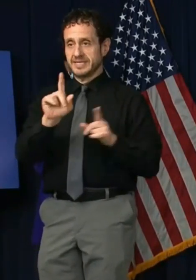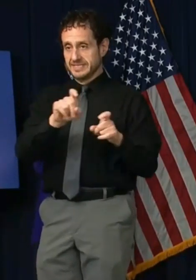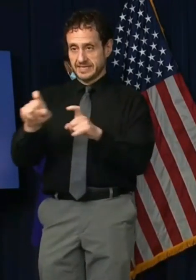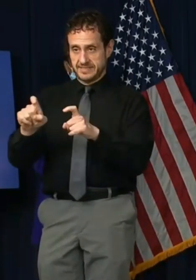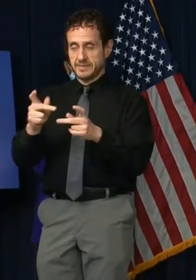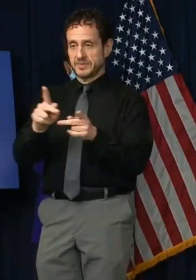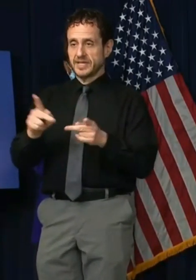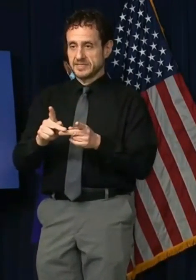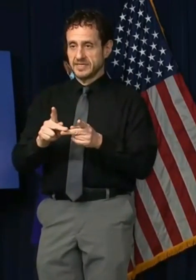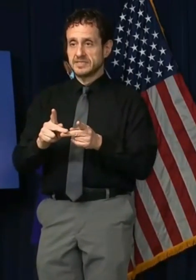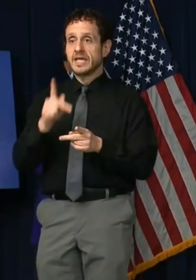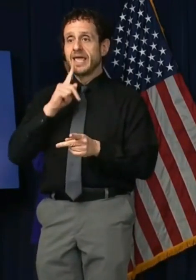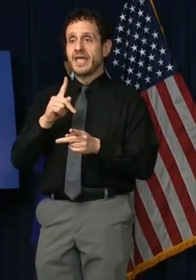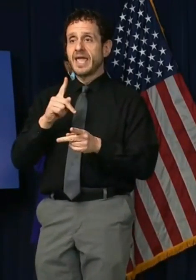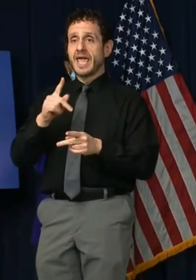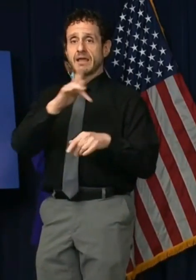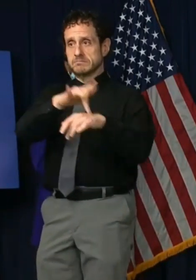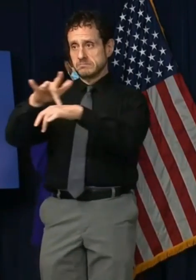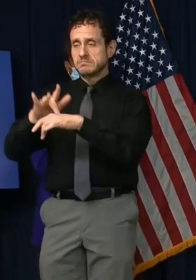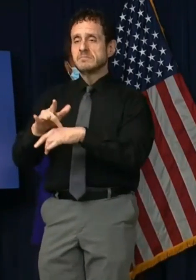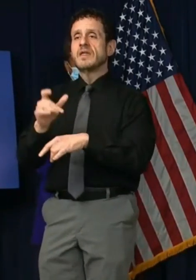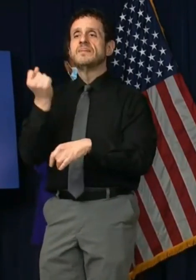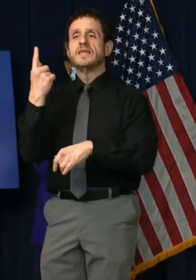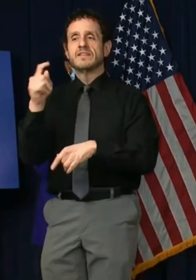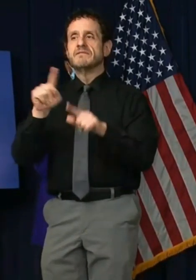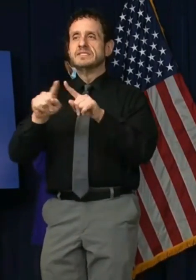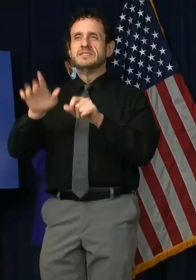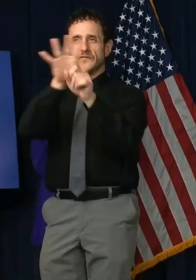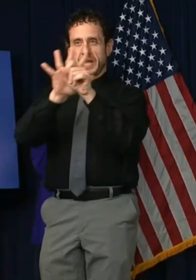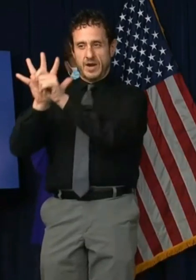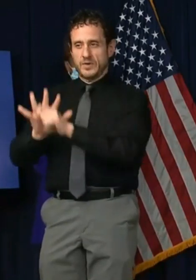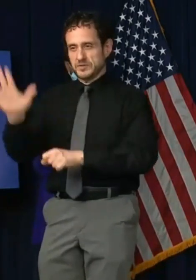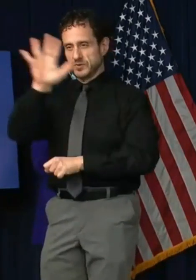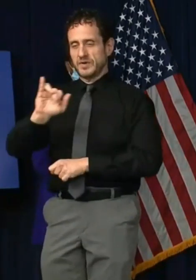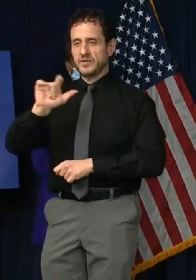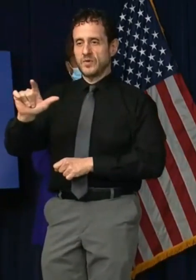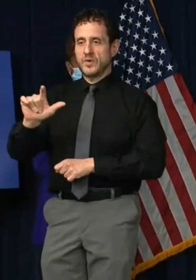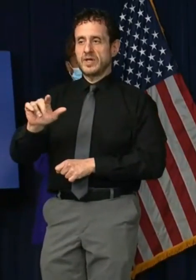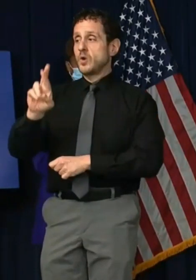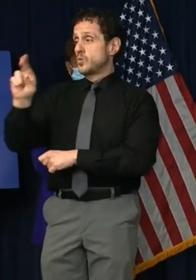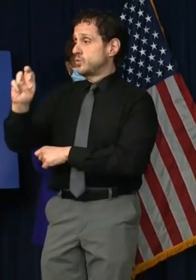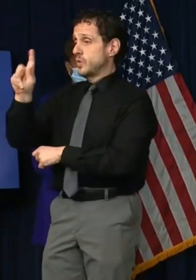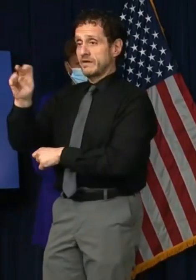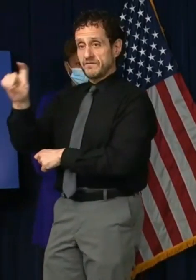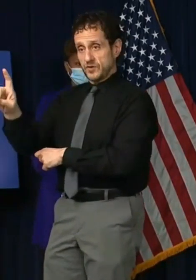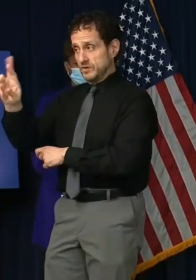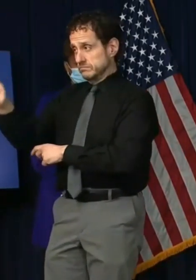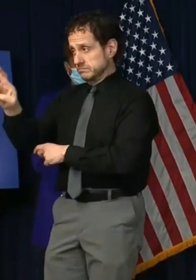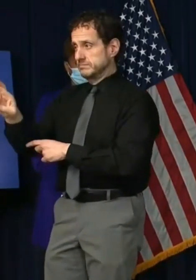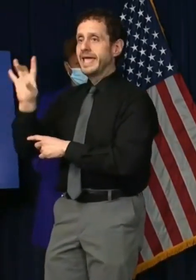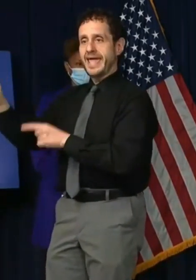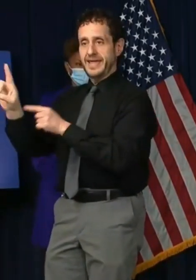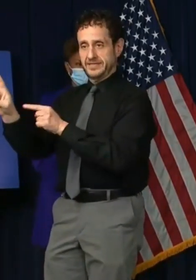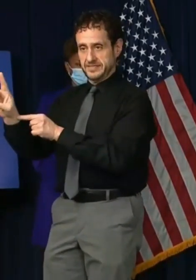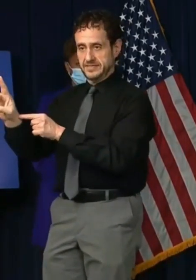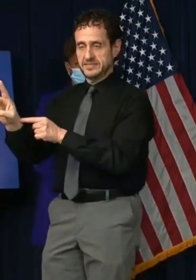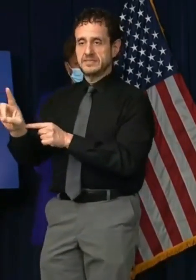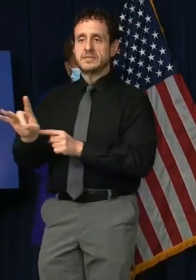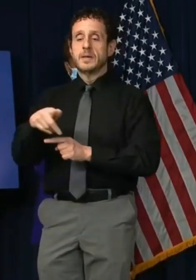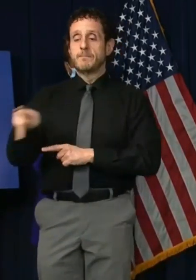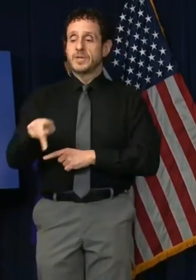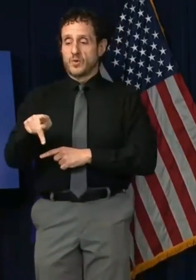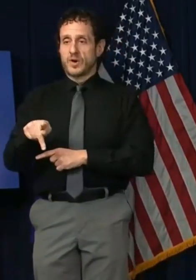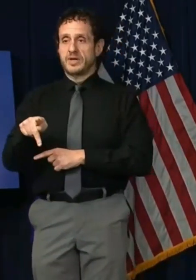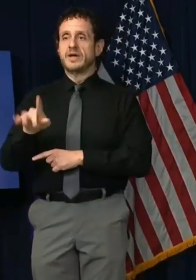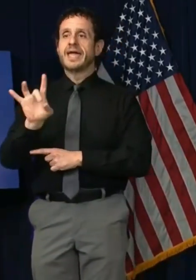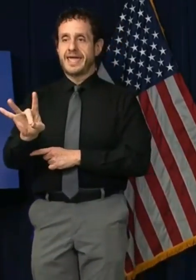IDPH's 11 regions, including 8 sites in the Rockford region, 8 sites in the